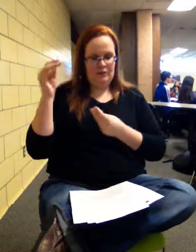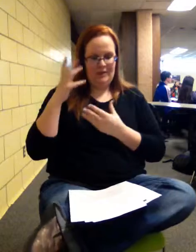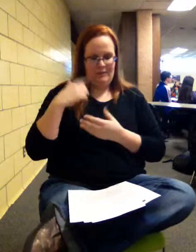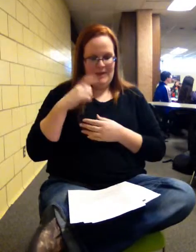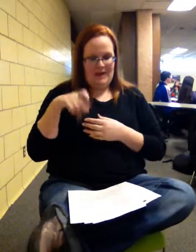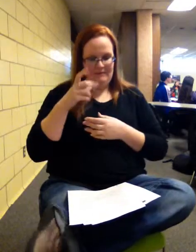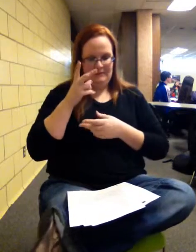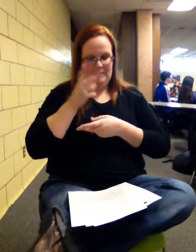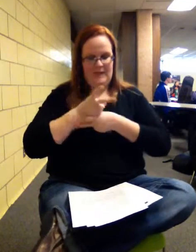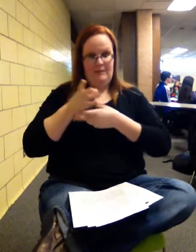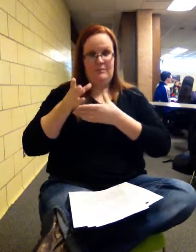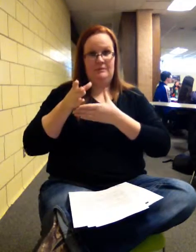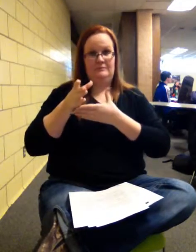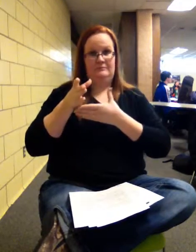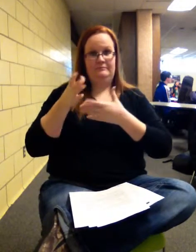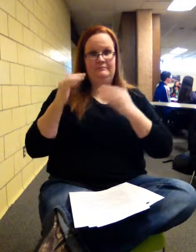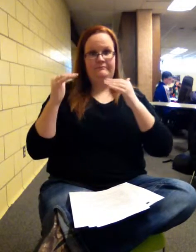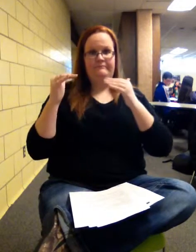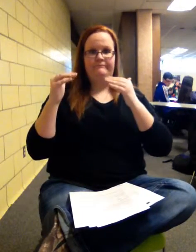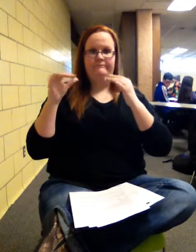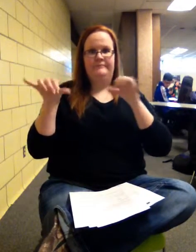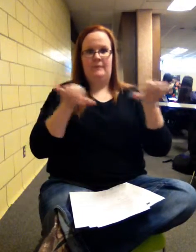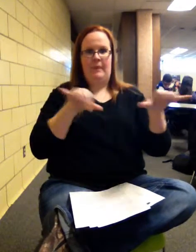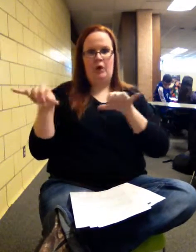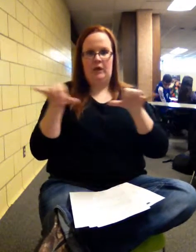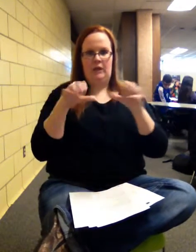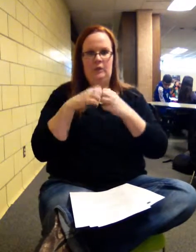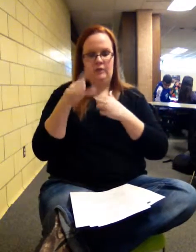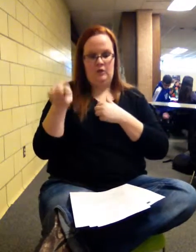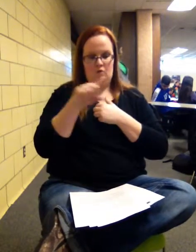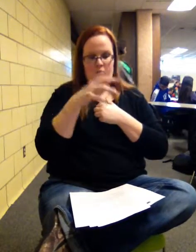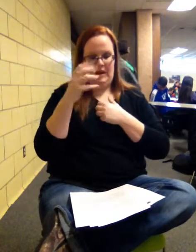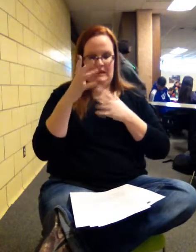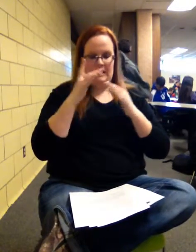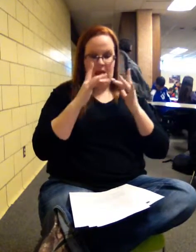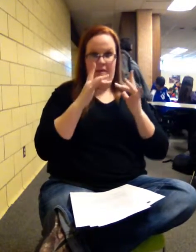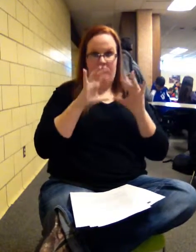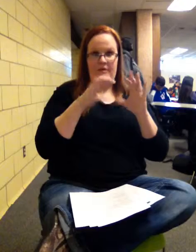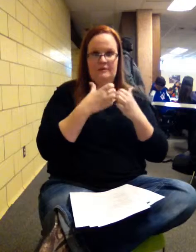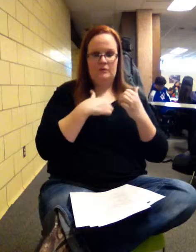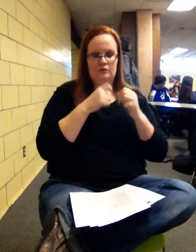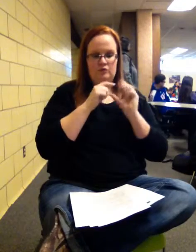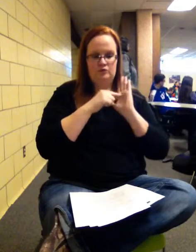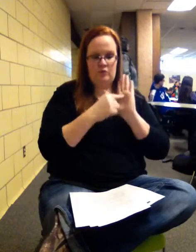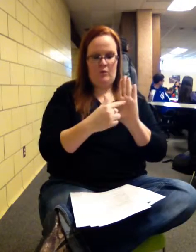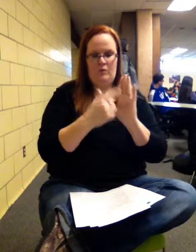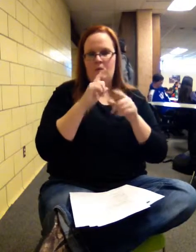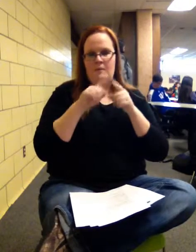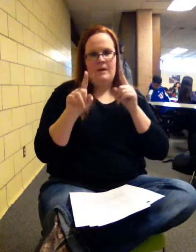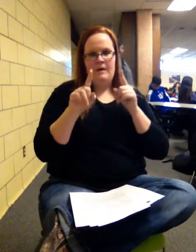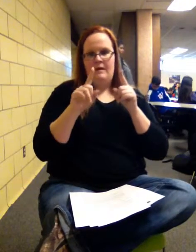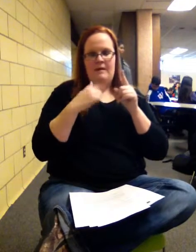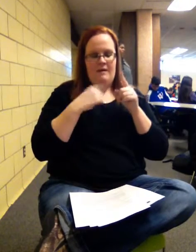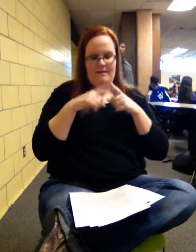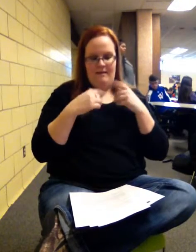you guys and the online course. So, again, I was going to show this to you, but I can't get the computer running. But the handout